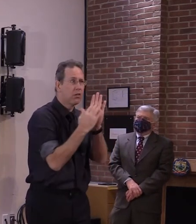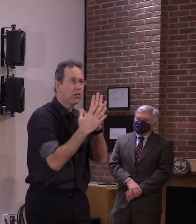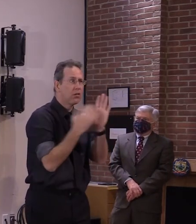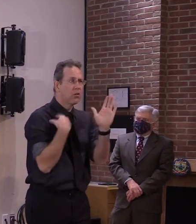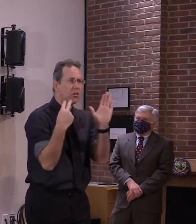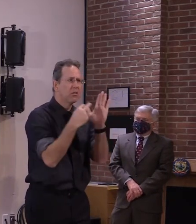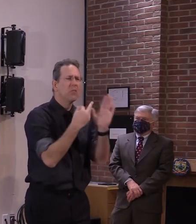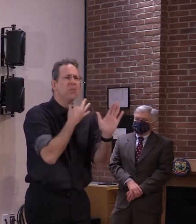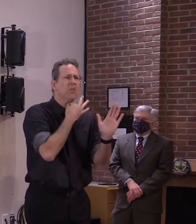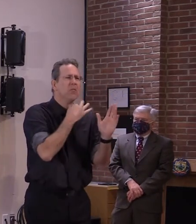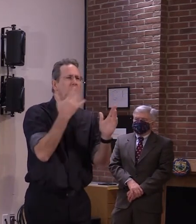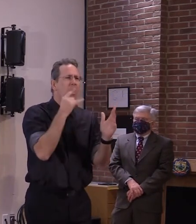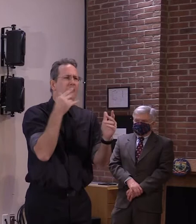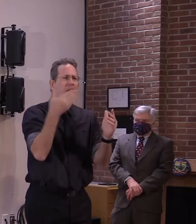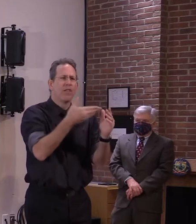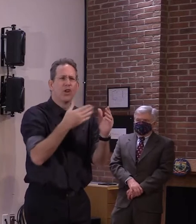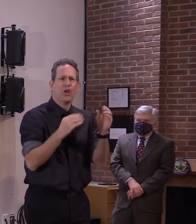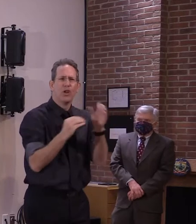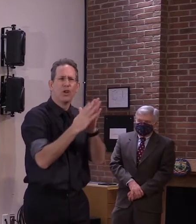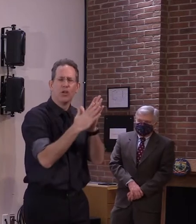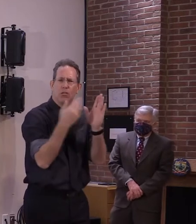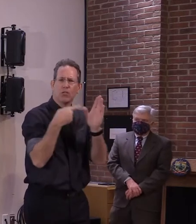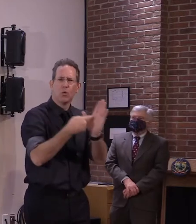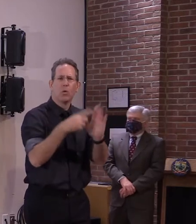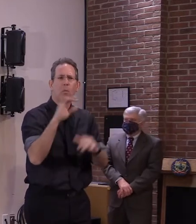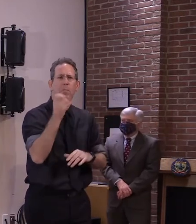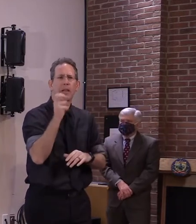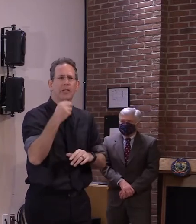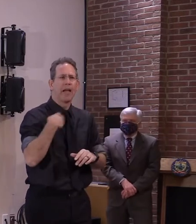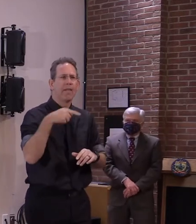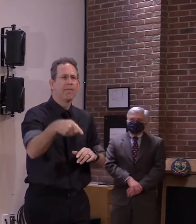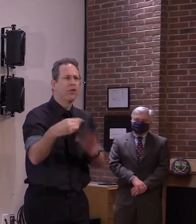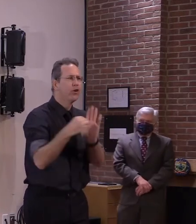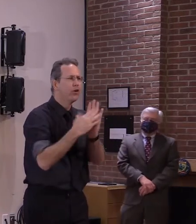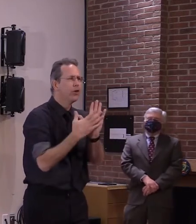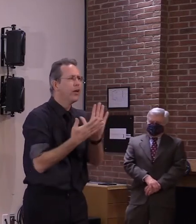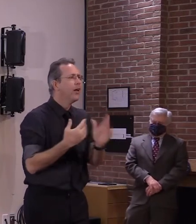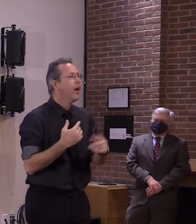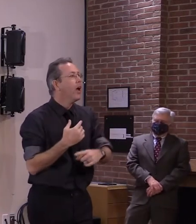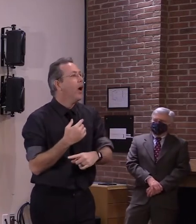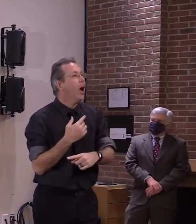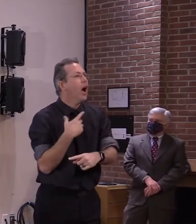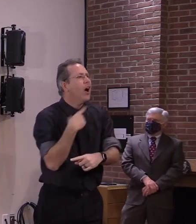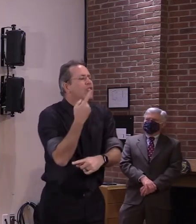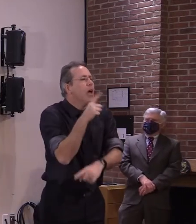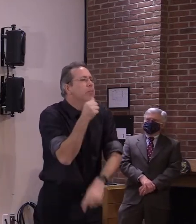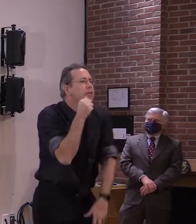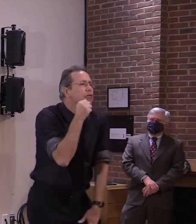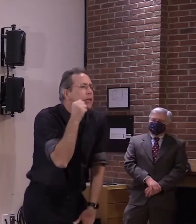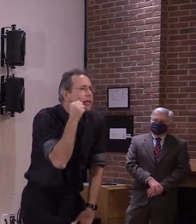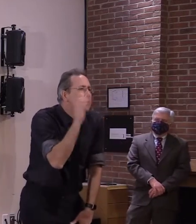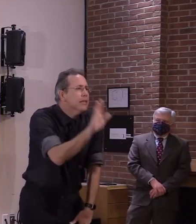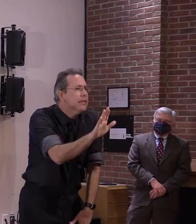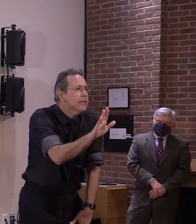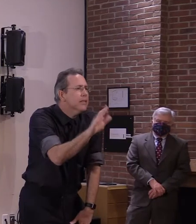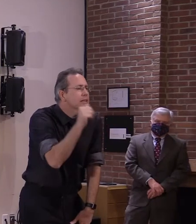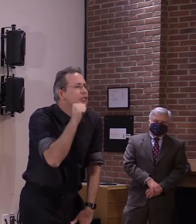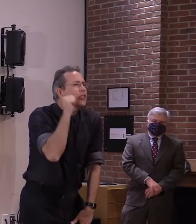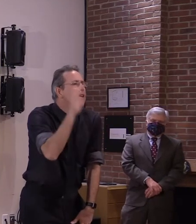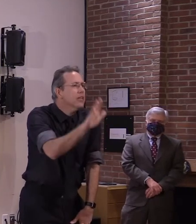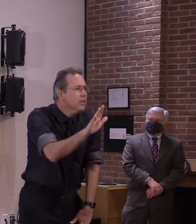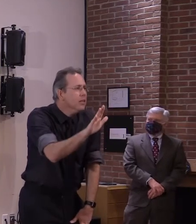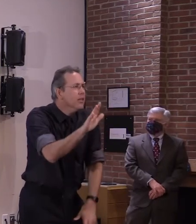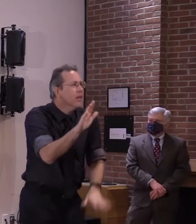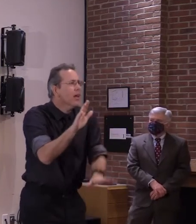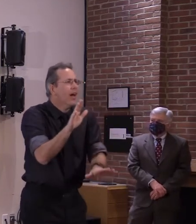we just learned about this last night uh so it might not be on the website at this point but it probably will be today or